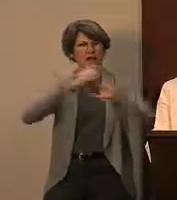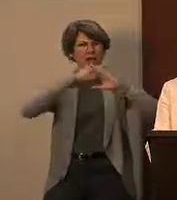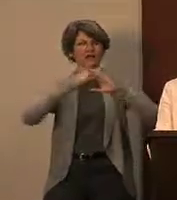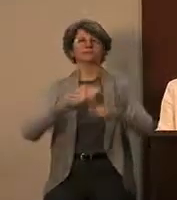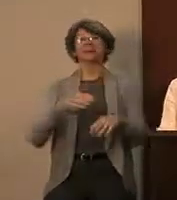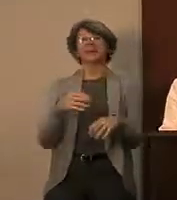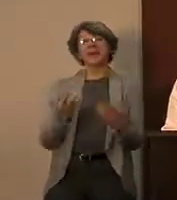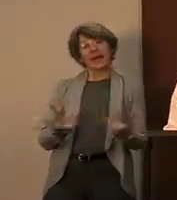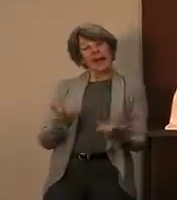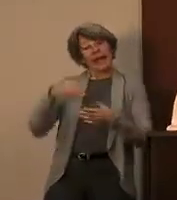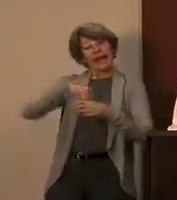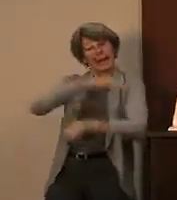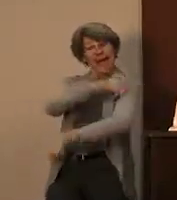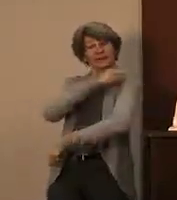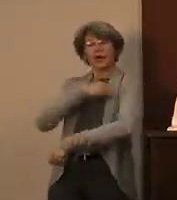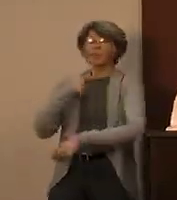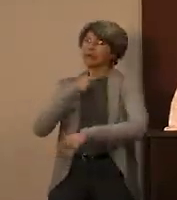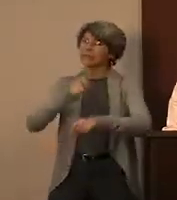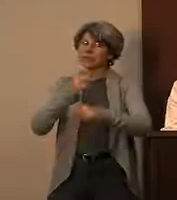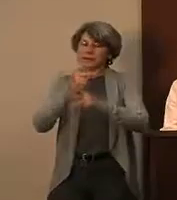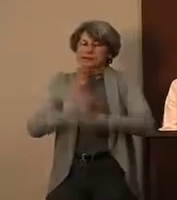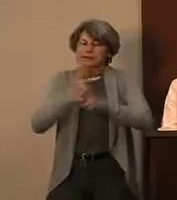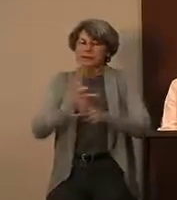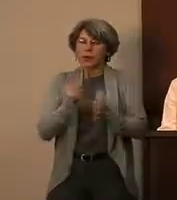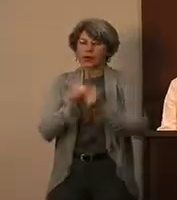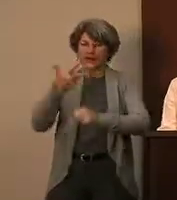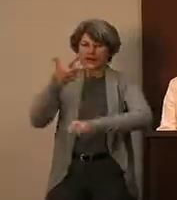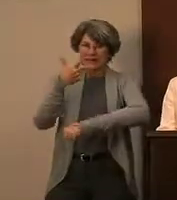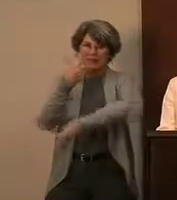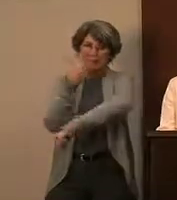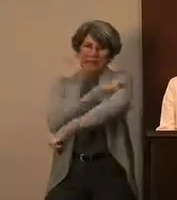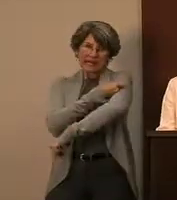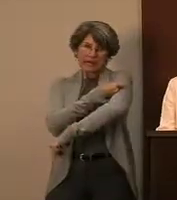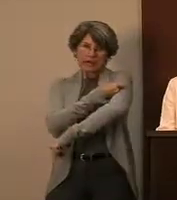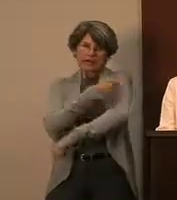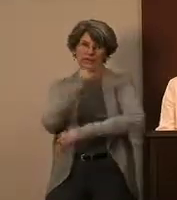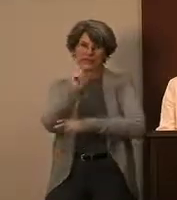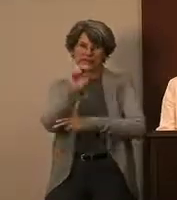very safe with the needles that are used for injections or IV use.